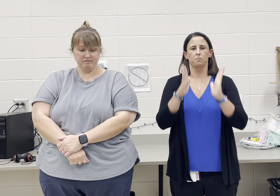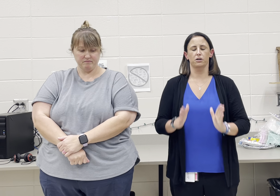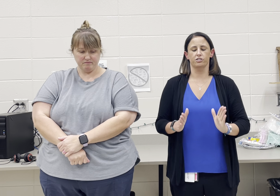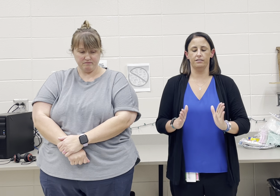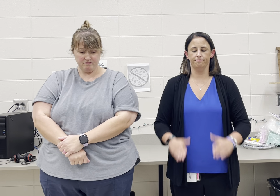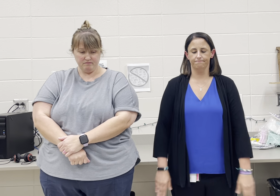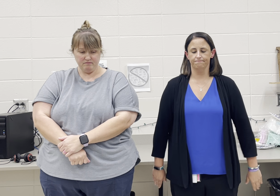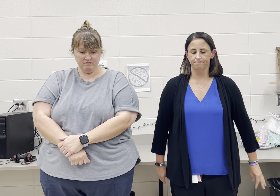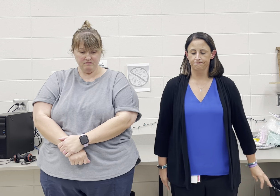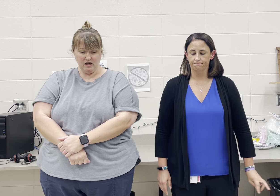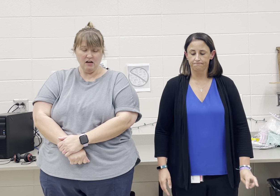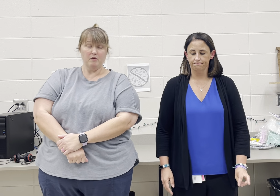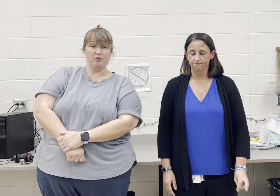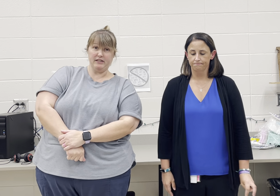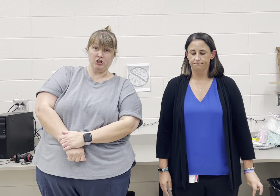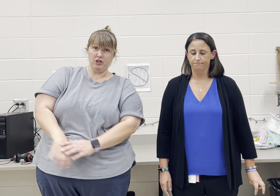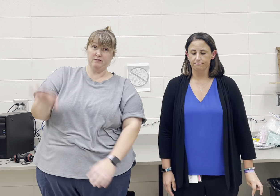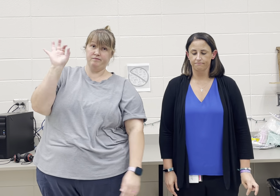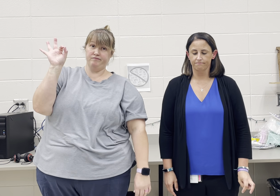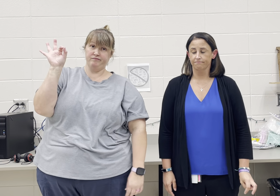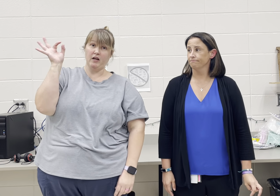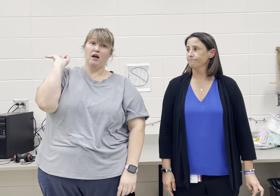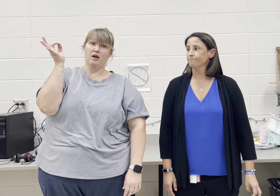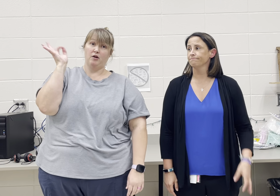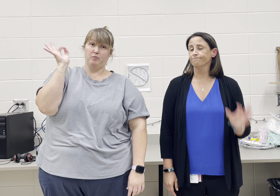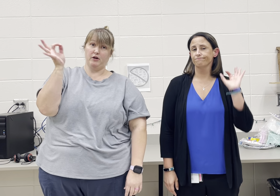person. Preacher.